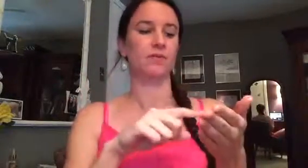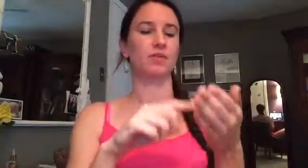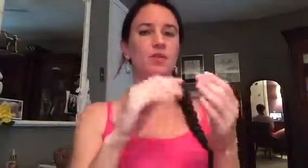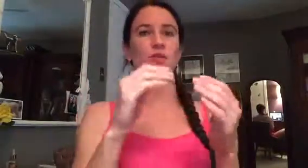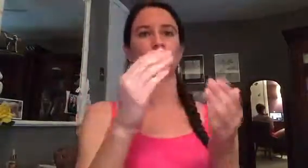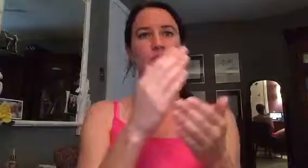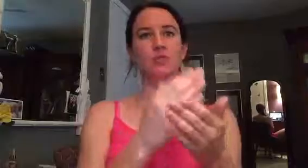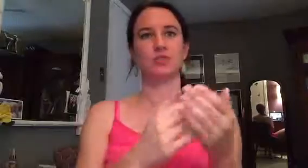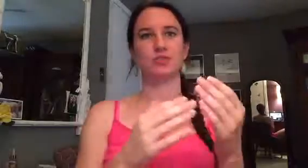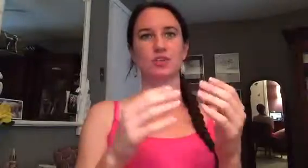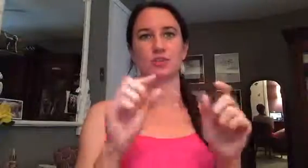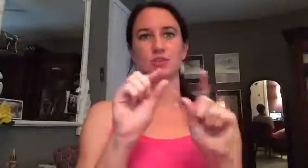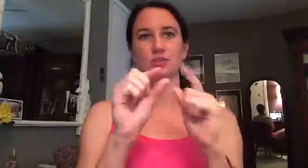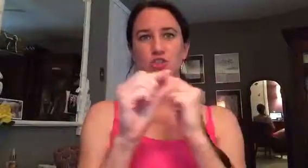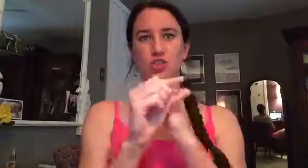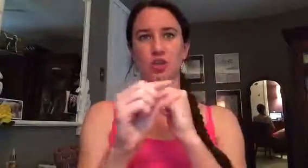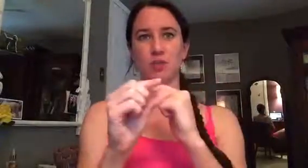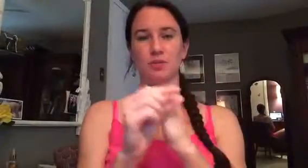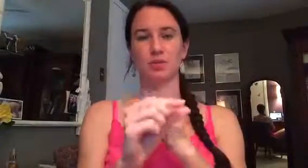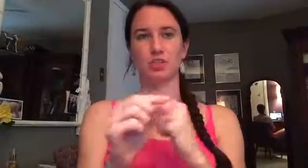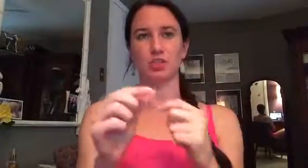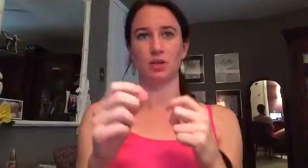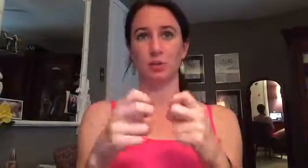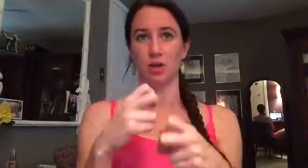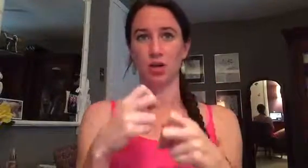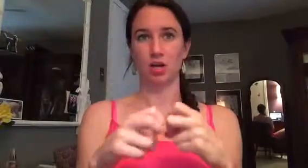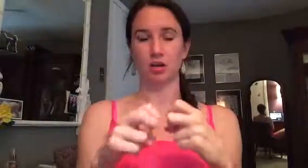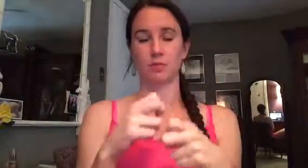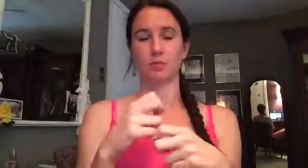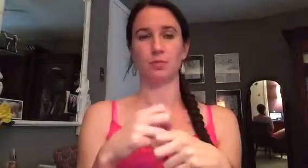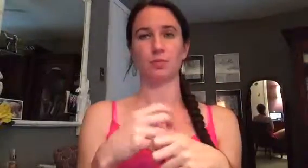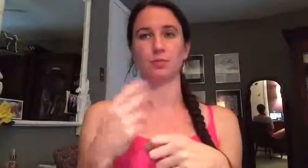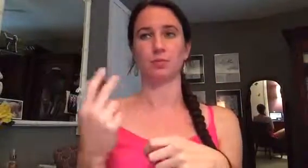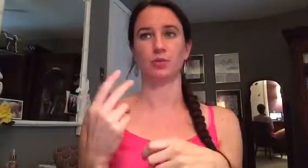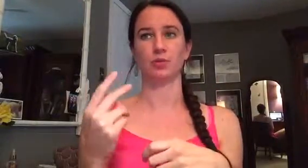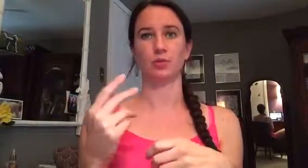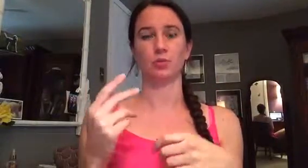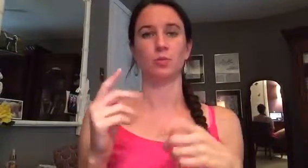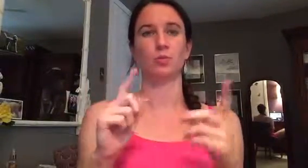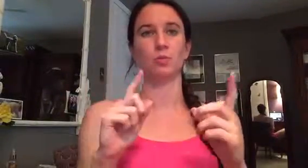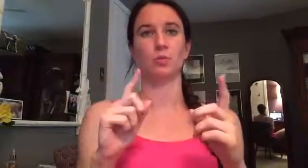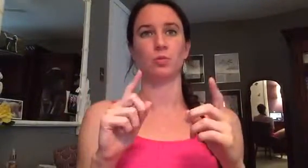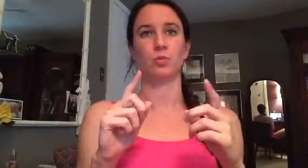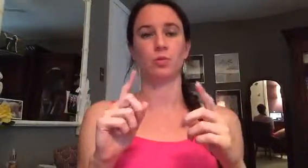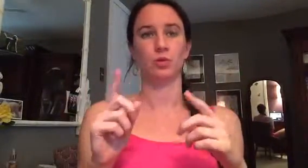What we're going to do is review some formulas that we've studied already,